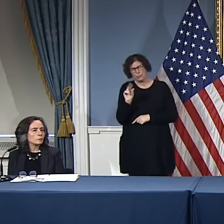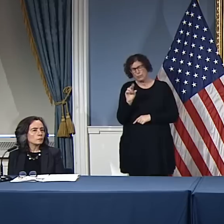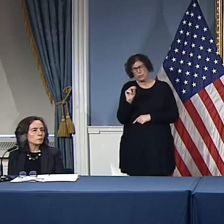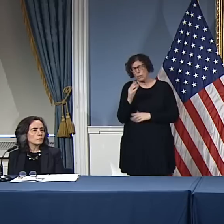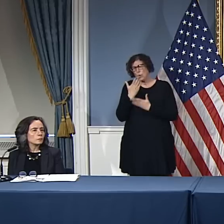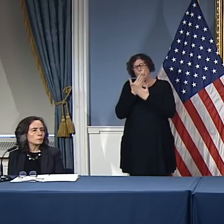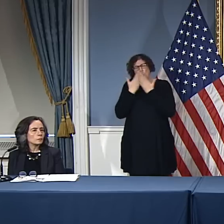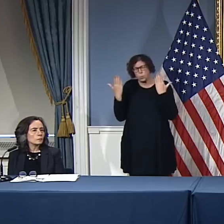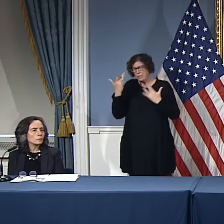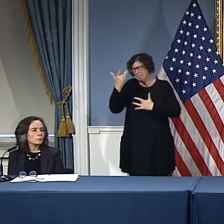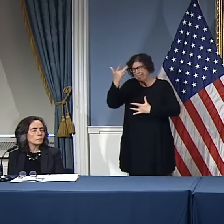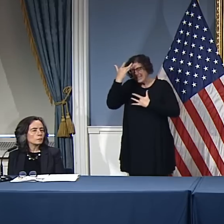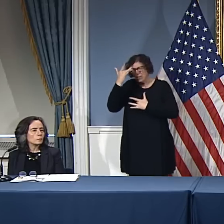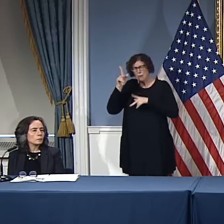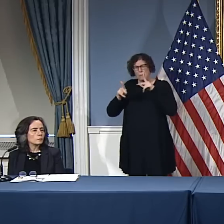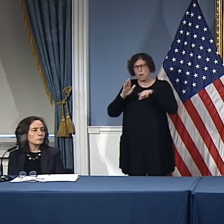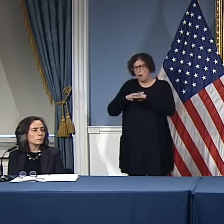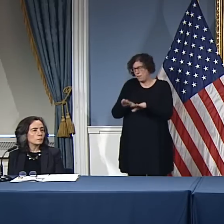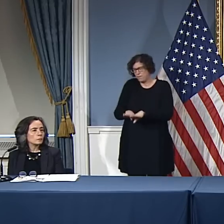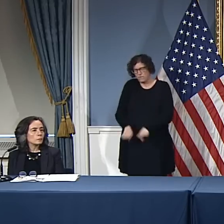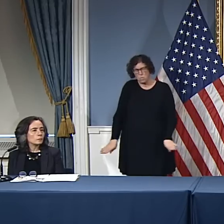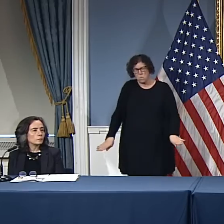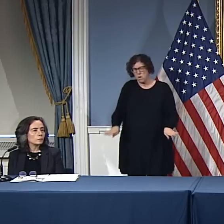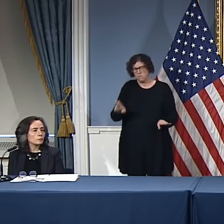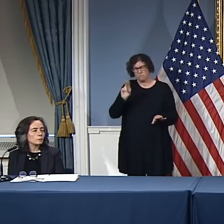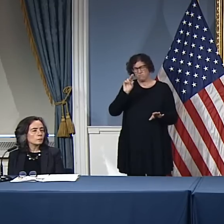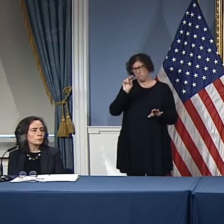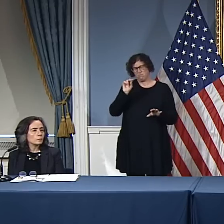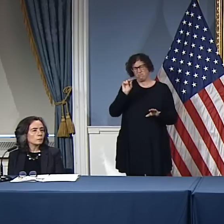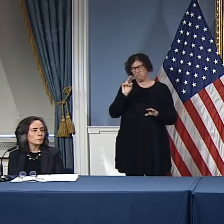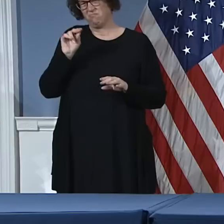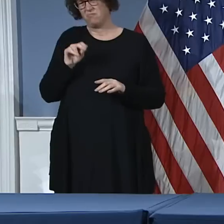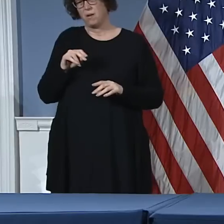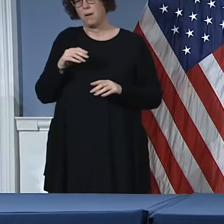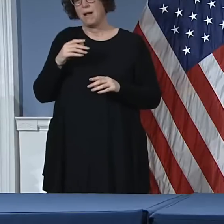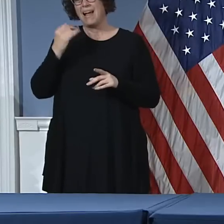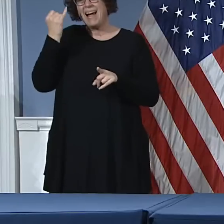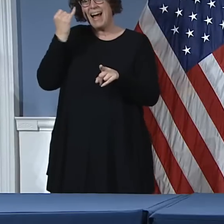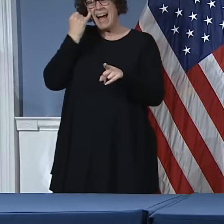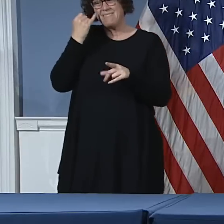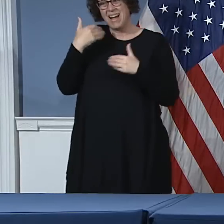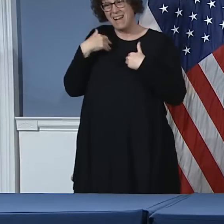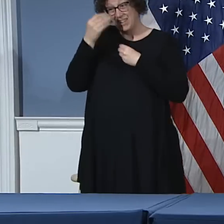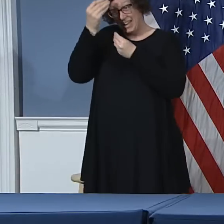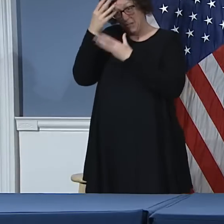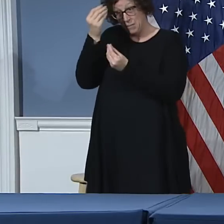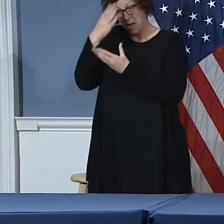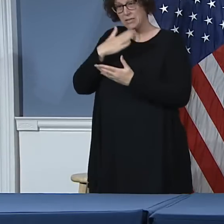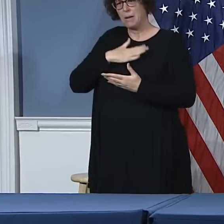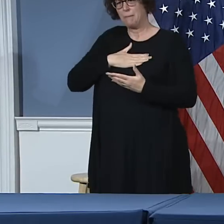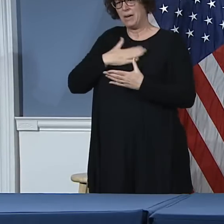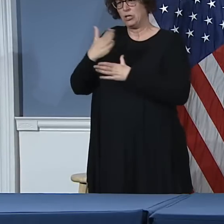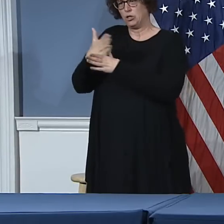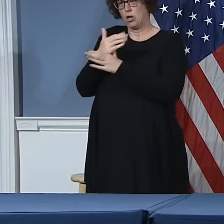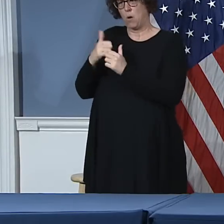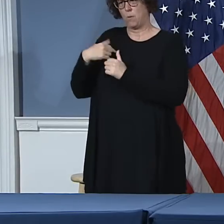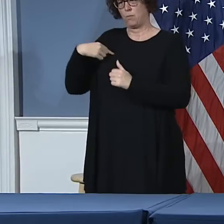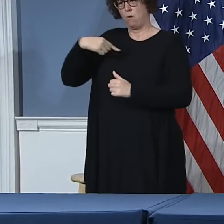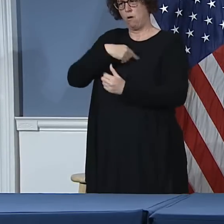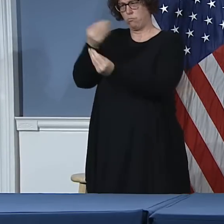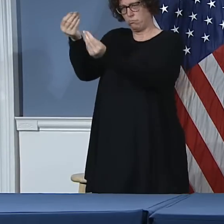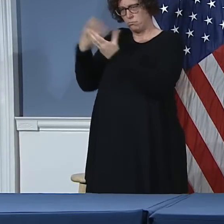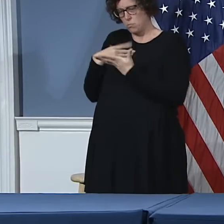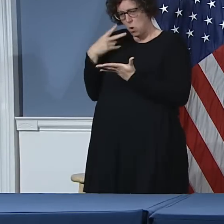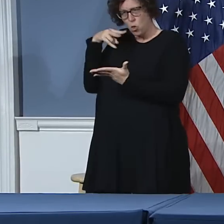our hospitals. And if you have details, Marina, we want them. If there's any place where something's not being done right, we want to